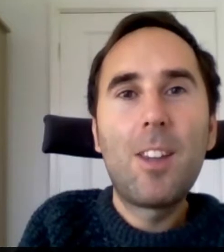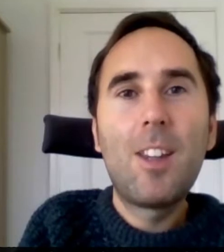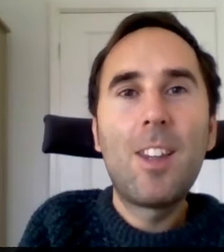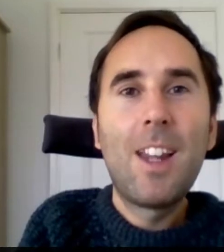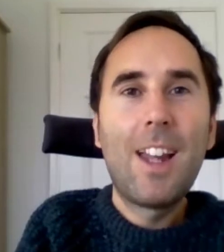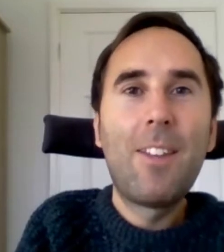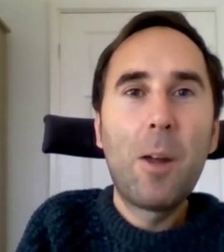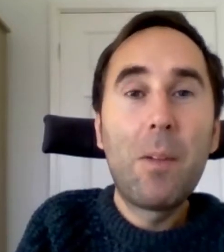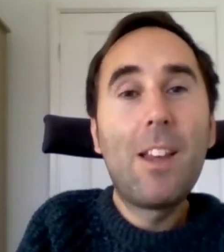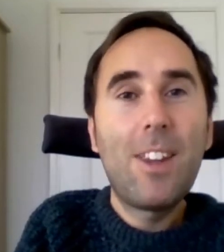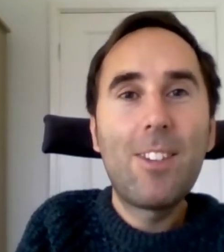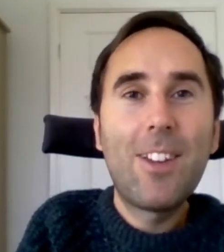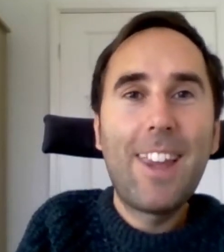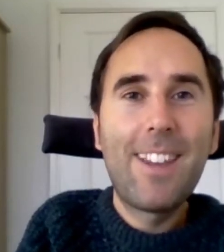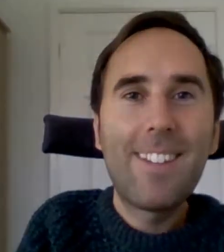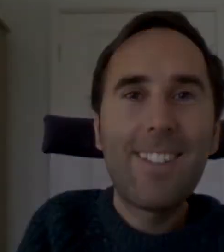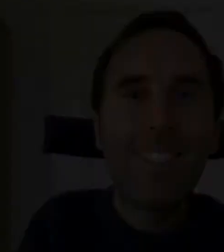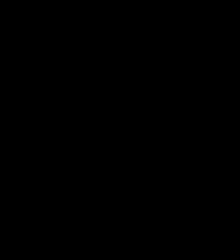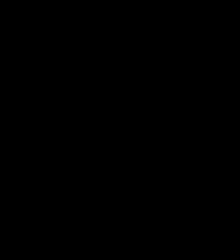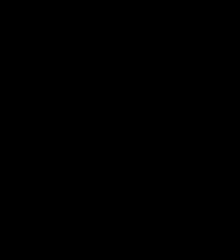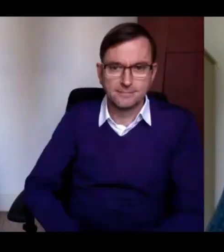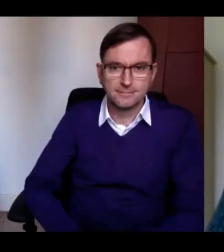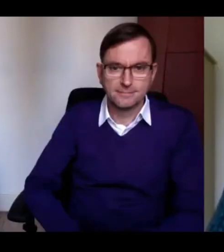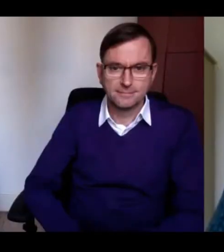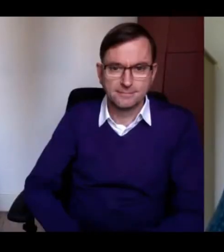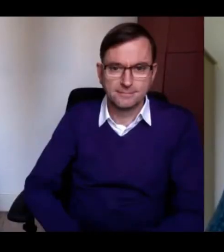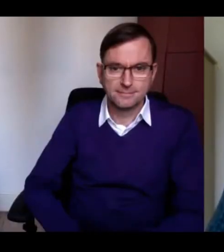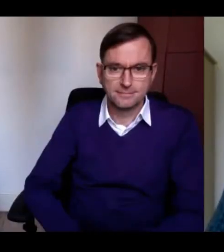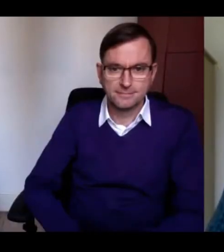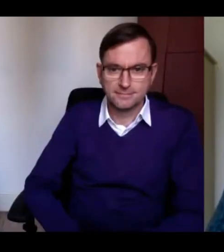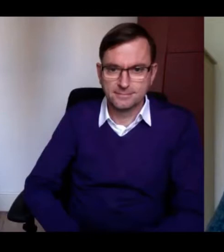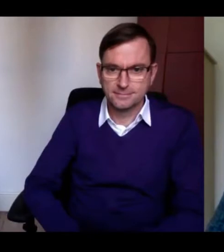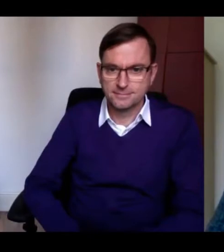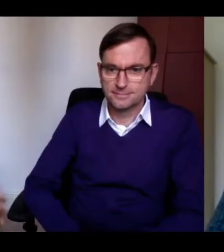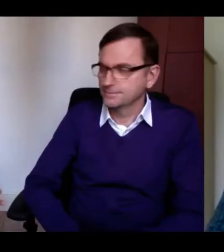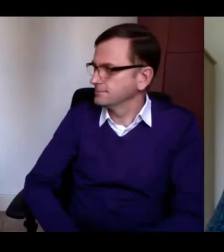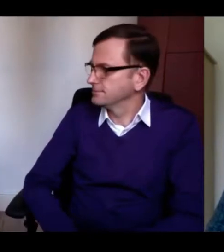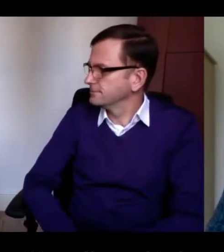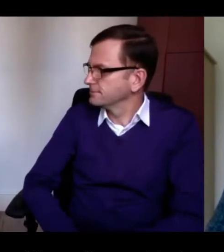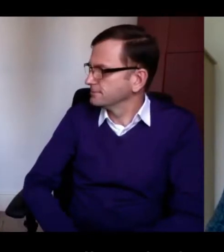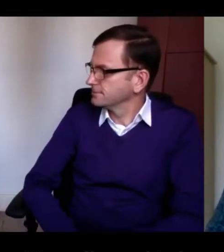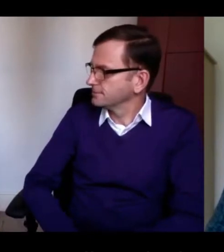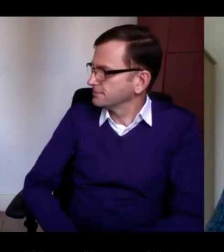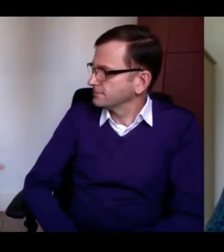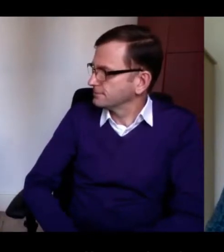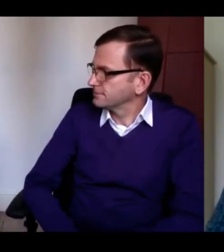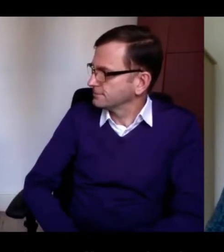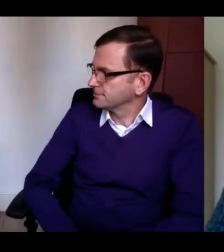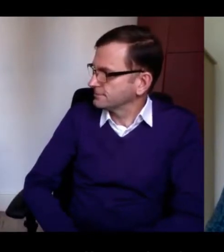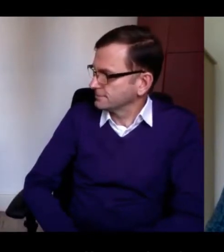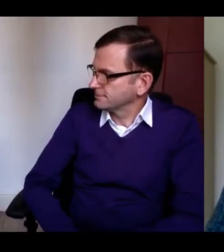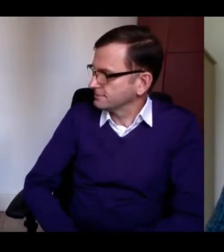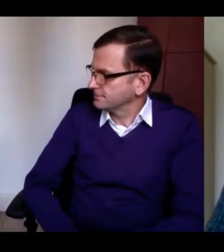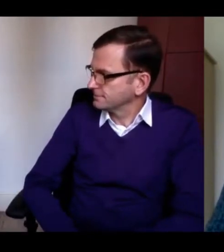experiences, and let's get stuck in. Well, thank you for joining us today, Ed. It's really good to have you on the